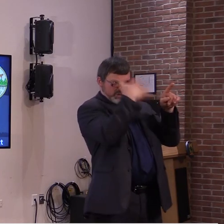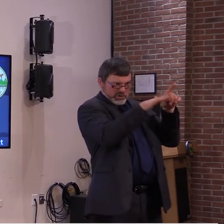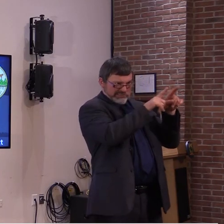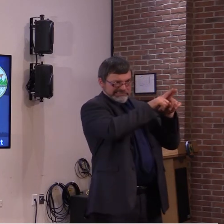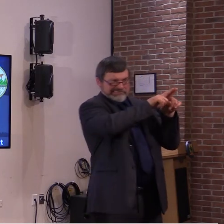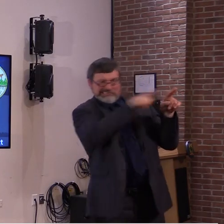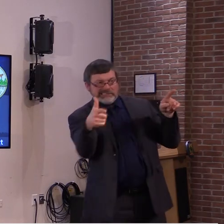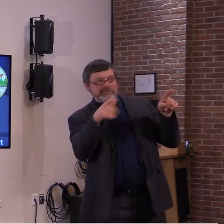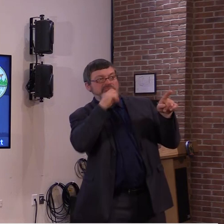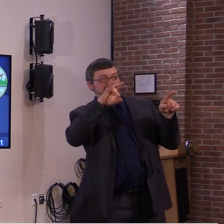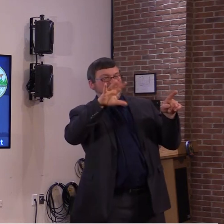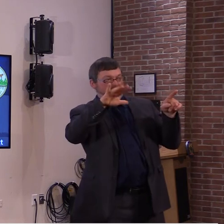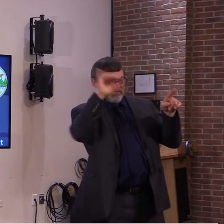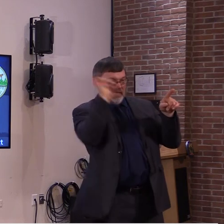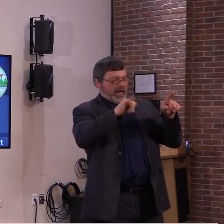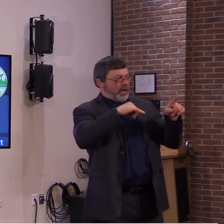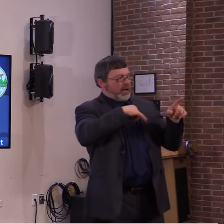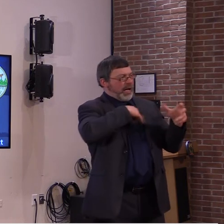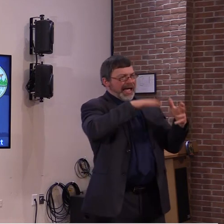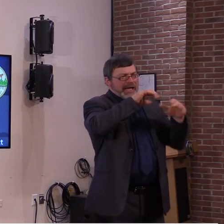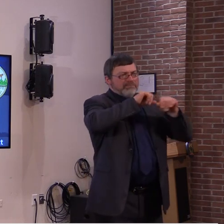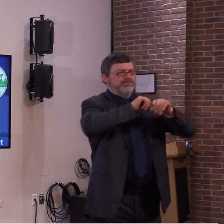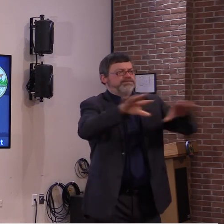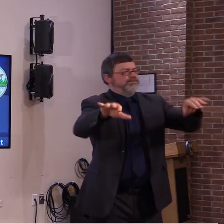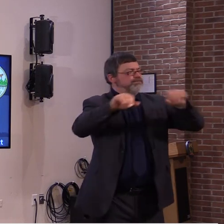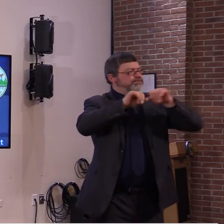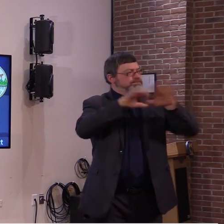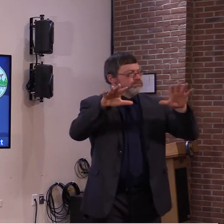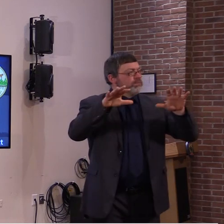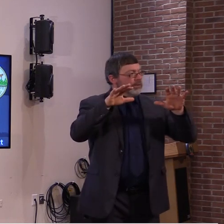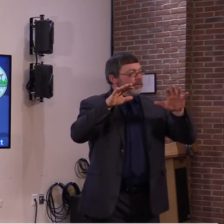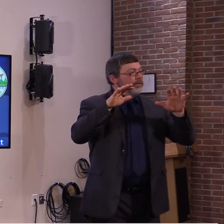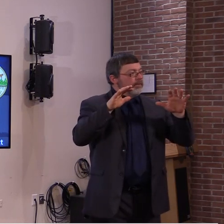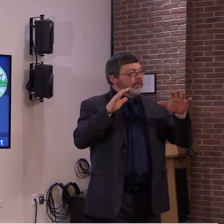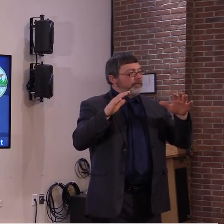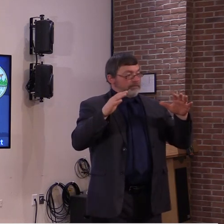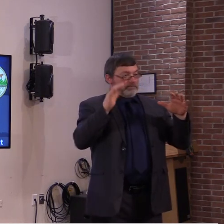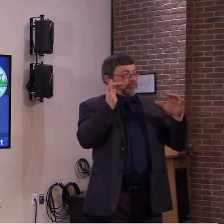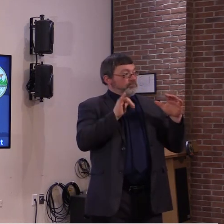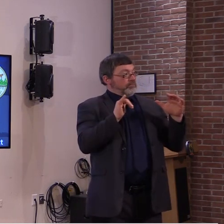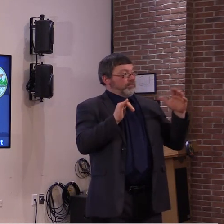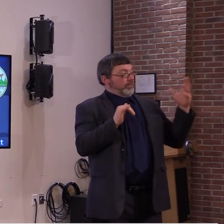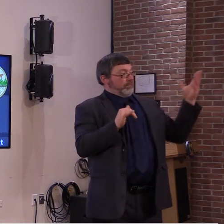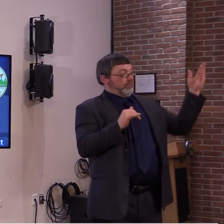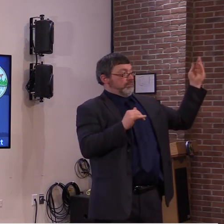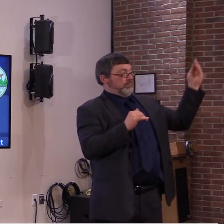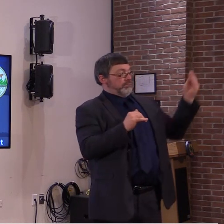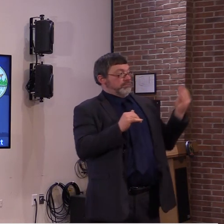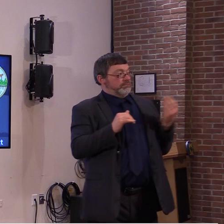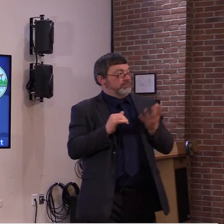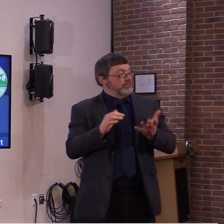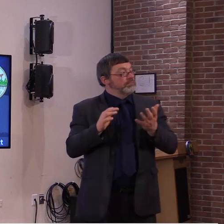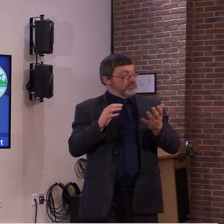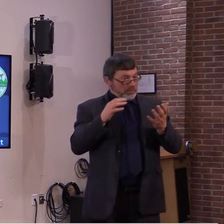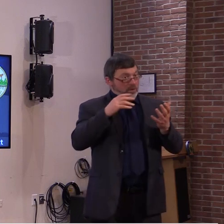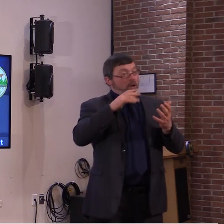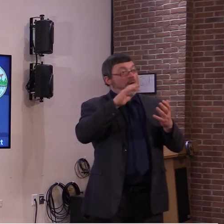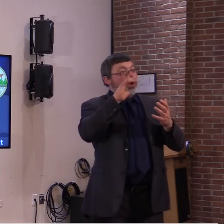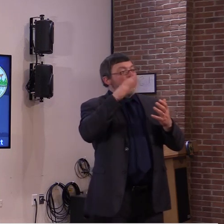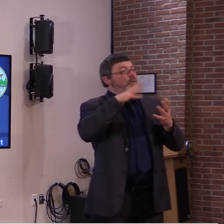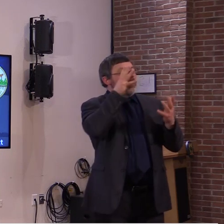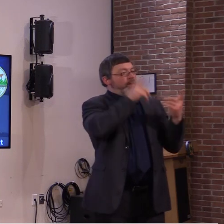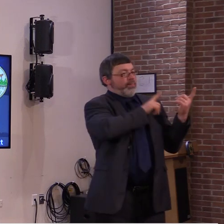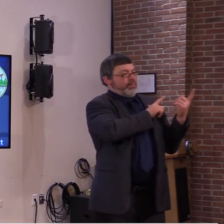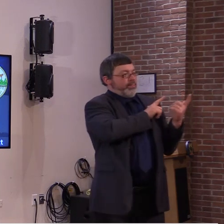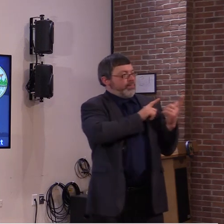this, maybe. You know, so I think we're doing, as was said, I think we're doing pretty well, but we can do better. And